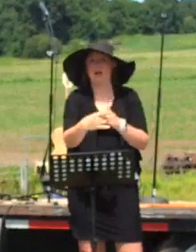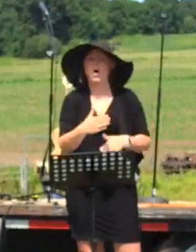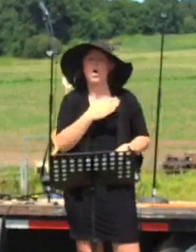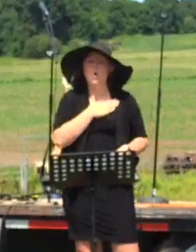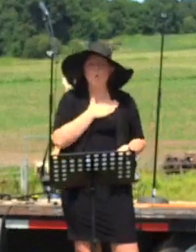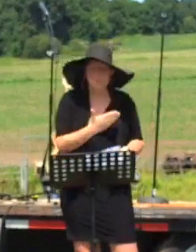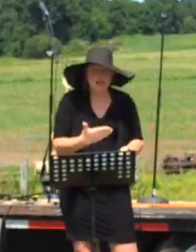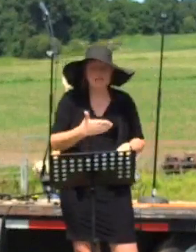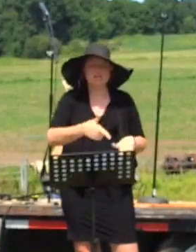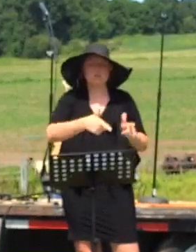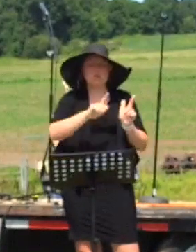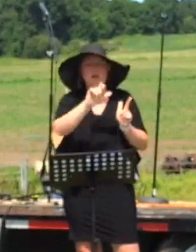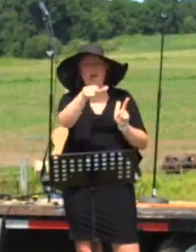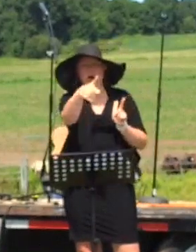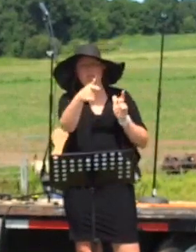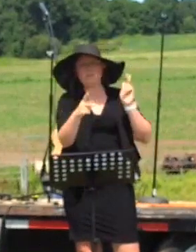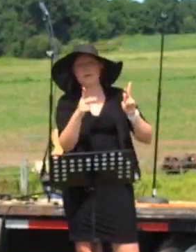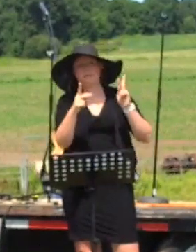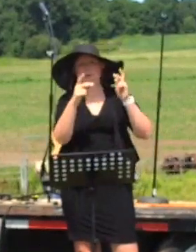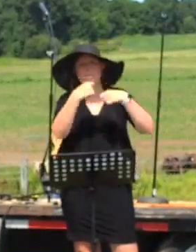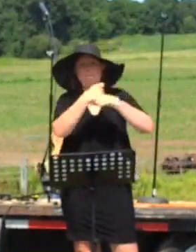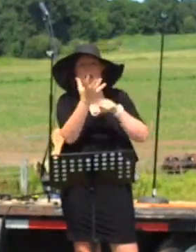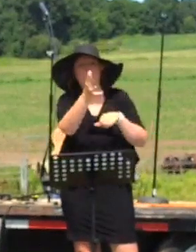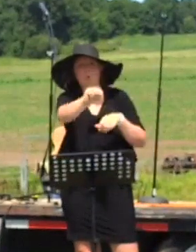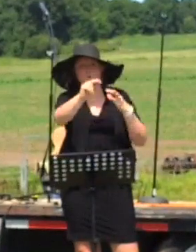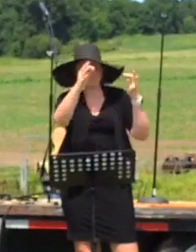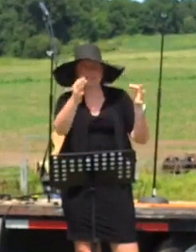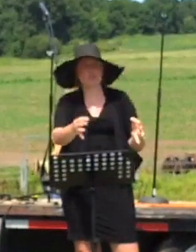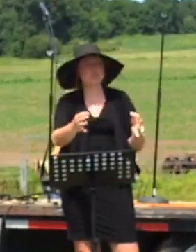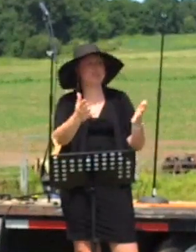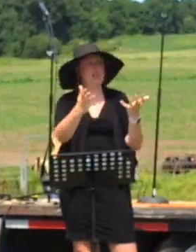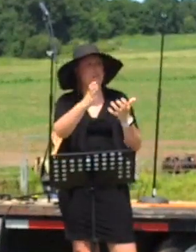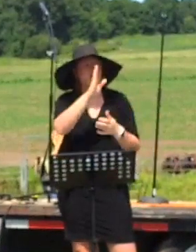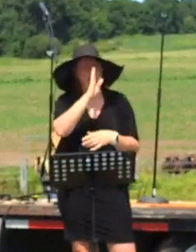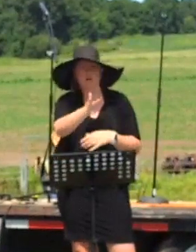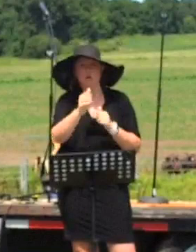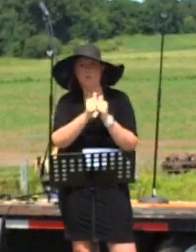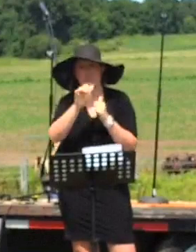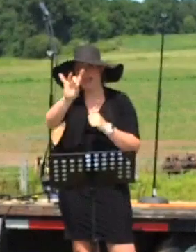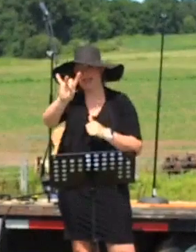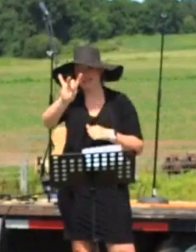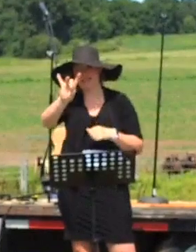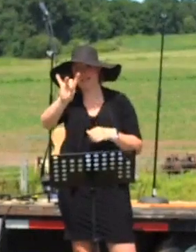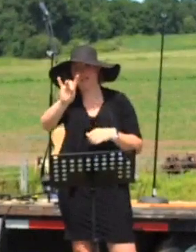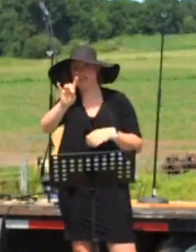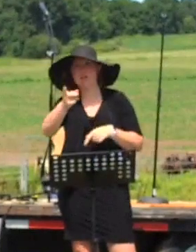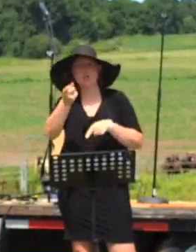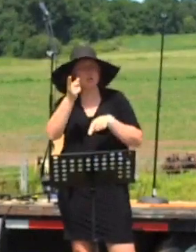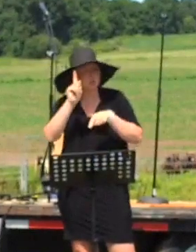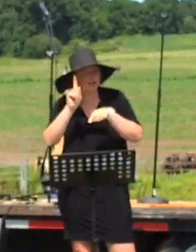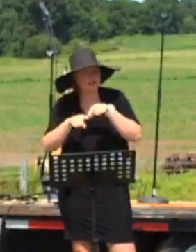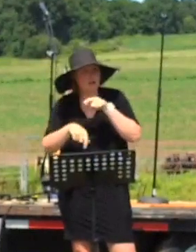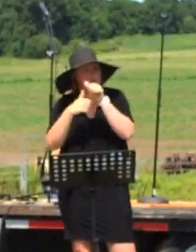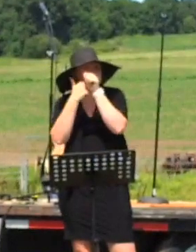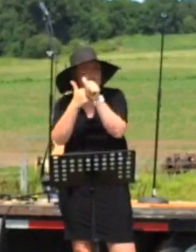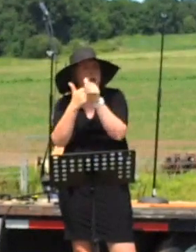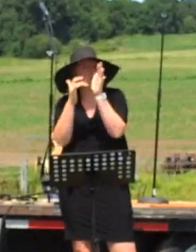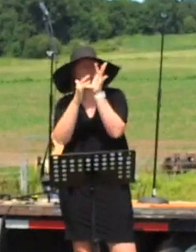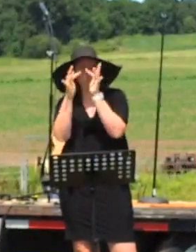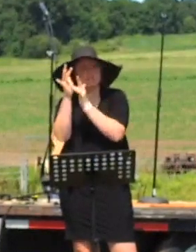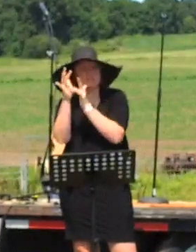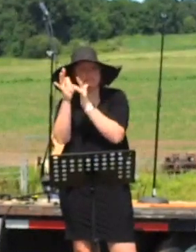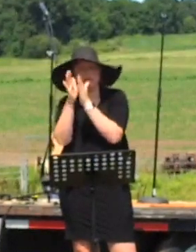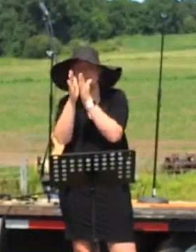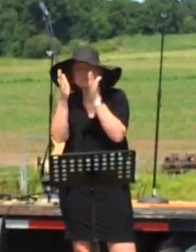Because I want to be real with you for a second, eights, and I know that's not easy. You cannot be a Christ follower without